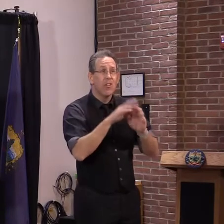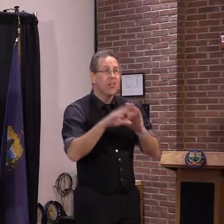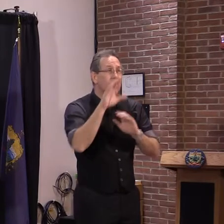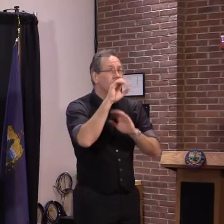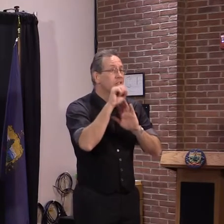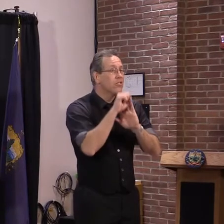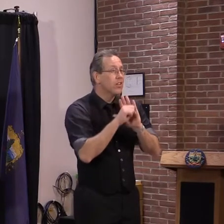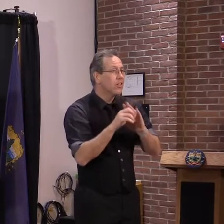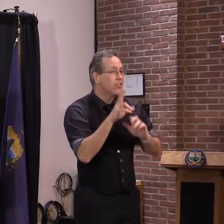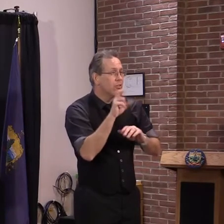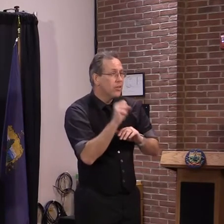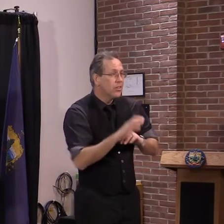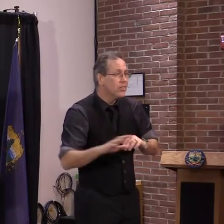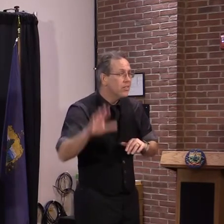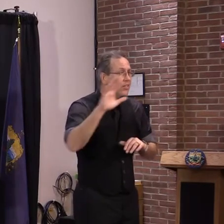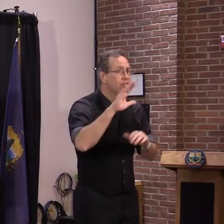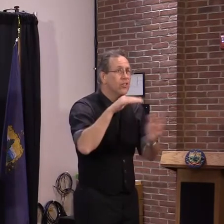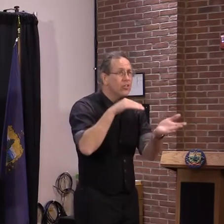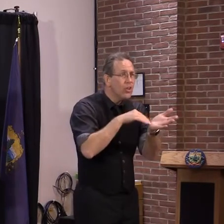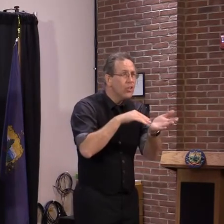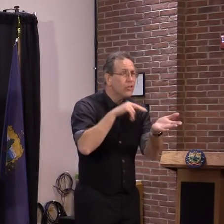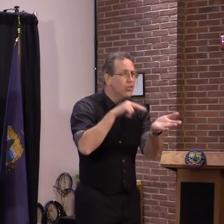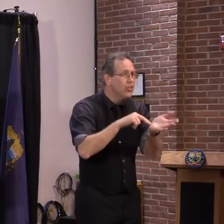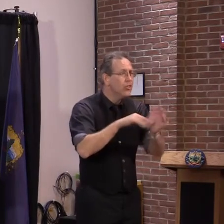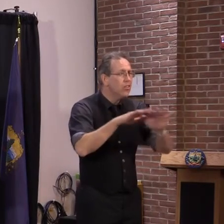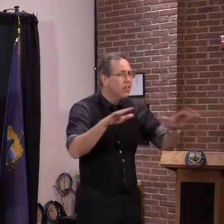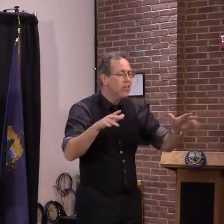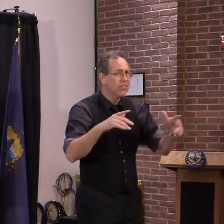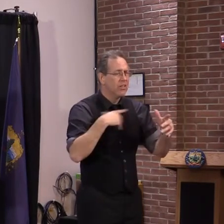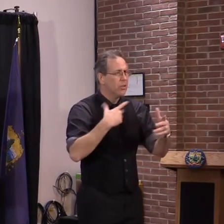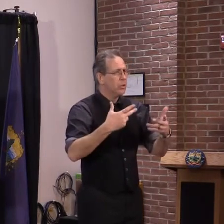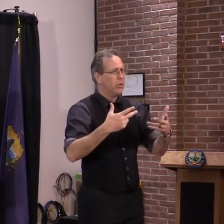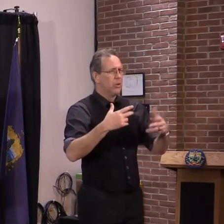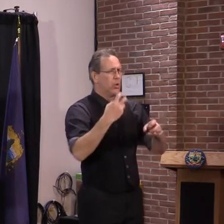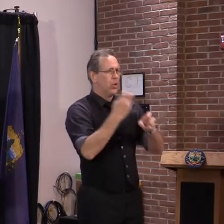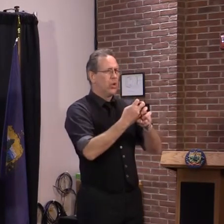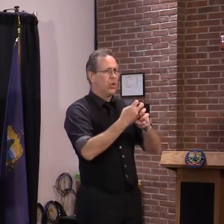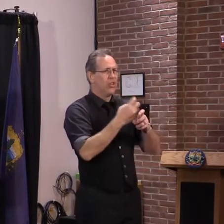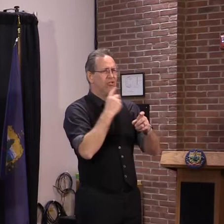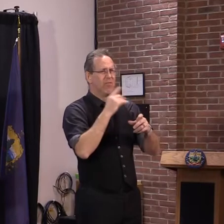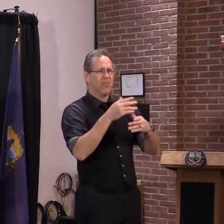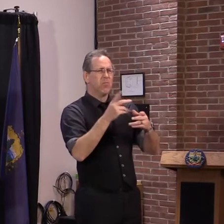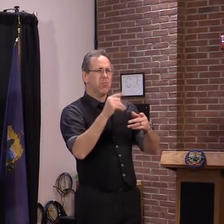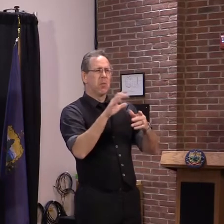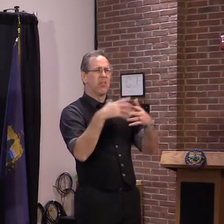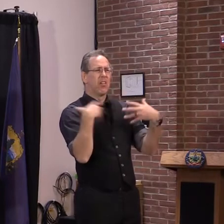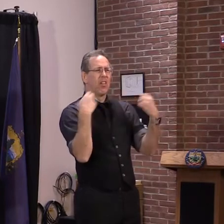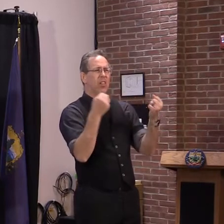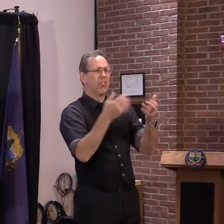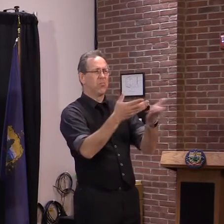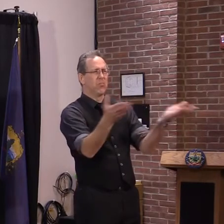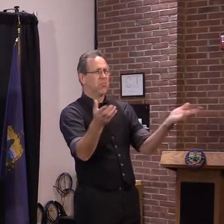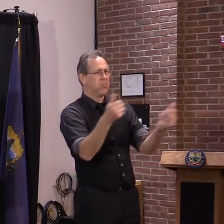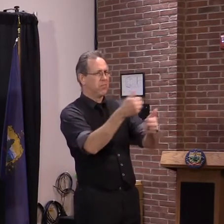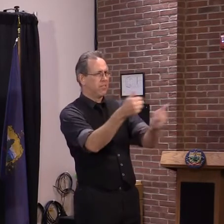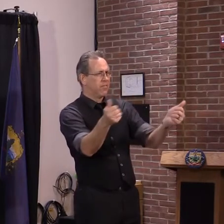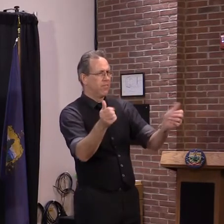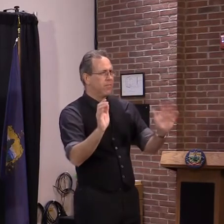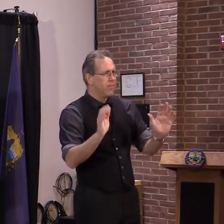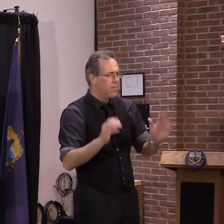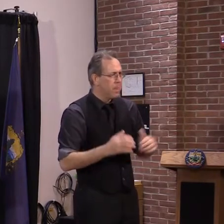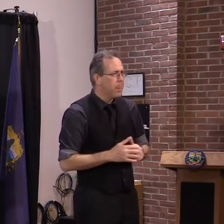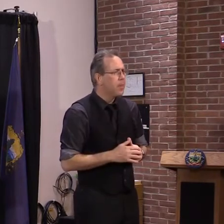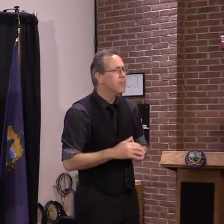and epidemiology organizations have all said something to that effect. So it's really that general